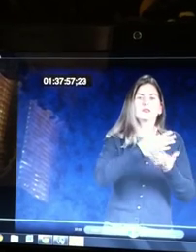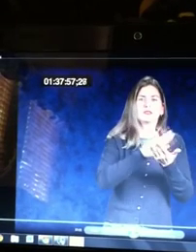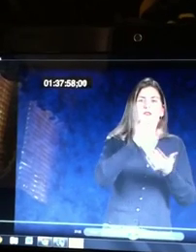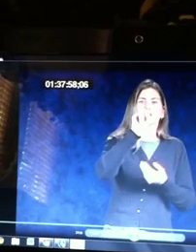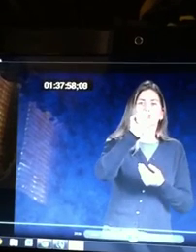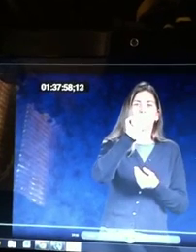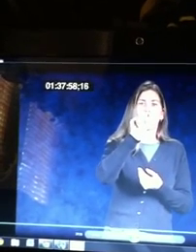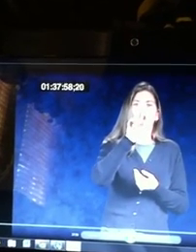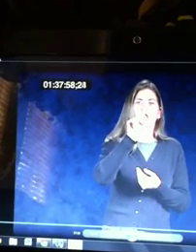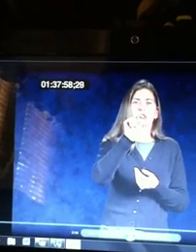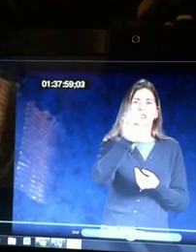I'm going to back up real quick.